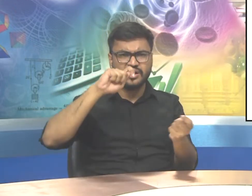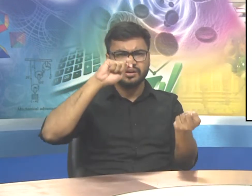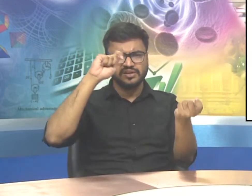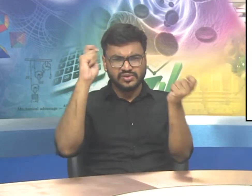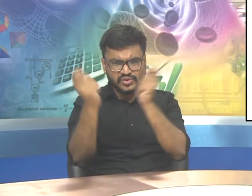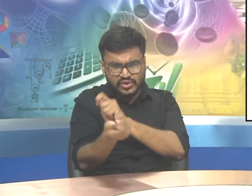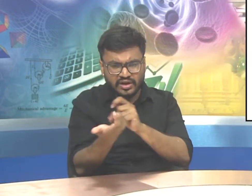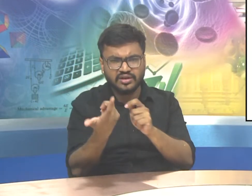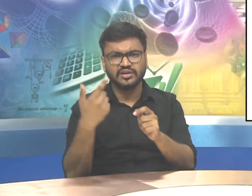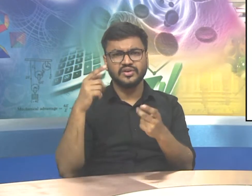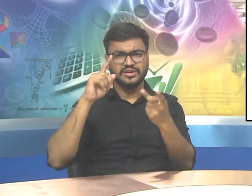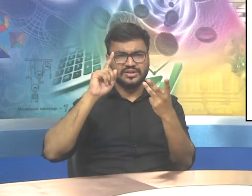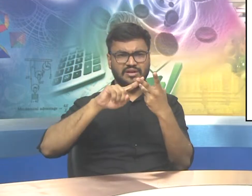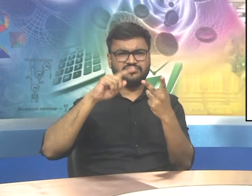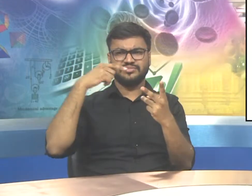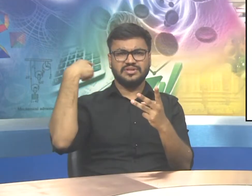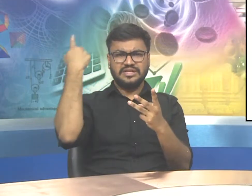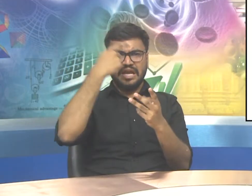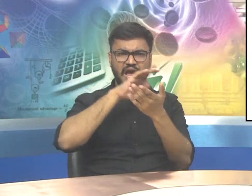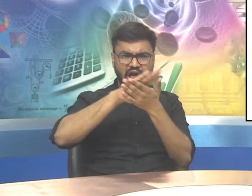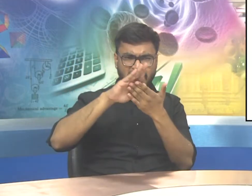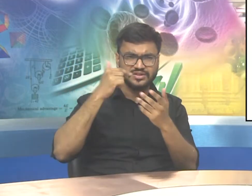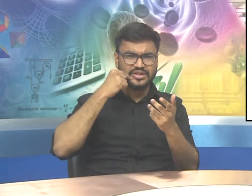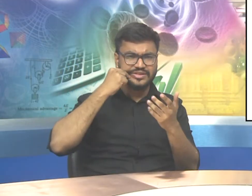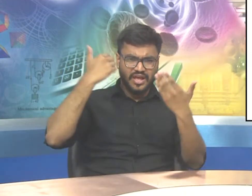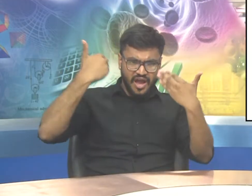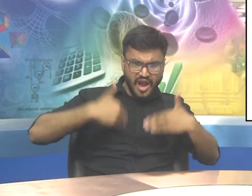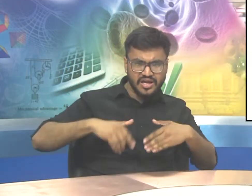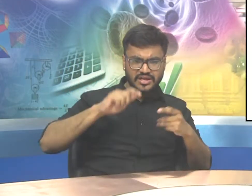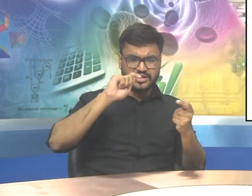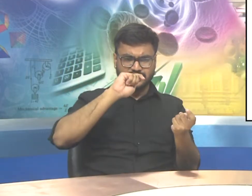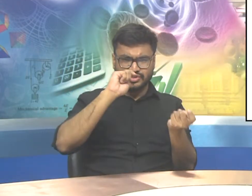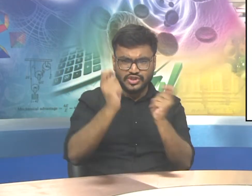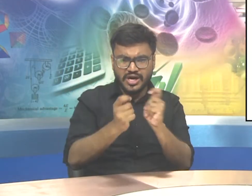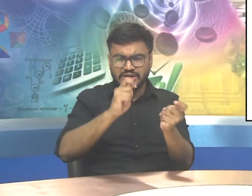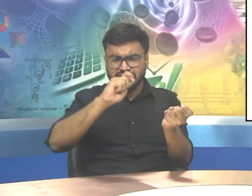We have also seen the story of human evolution.